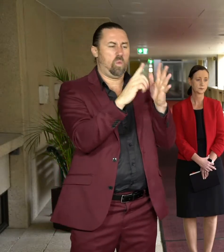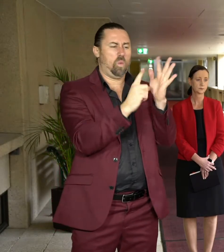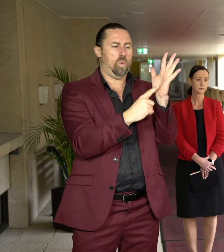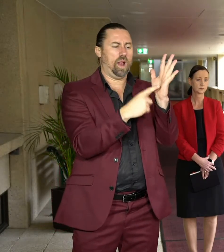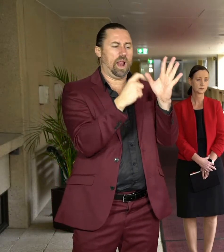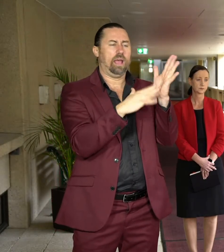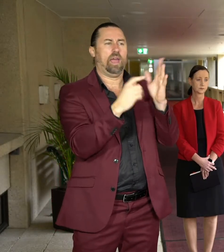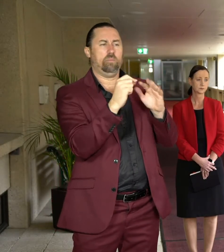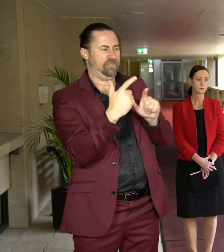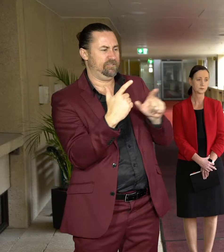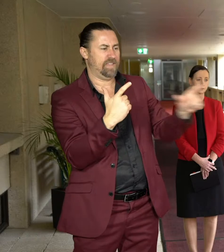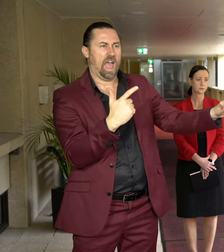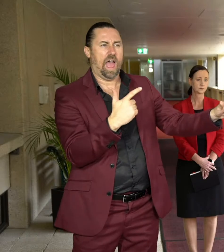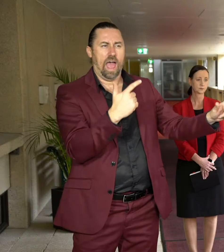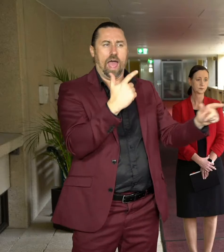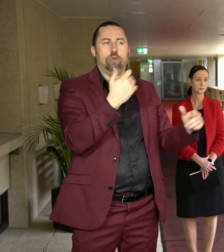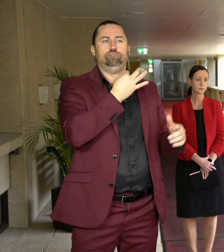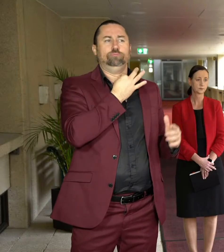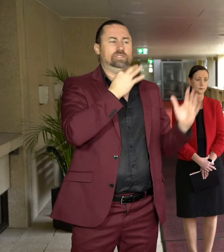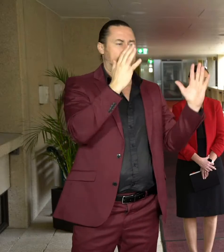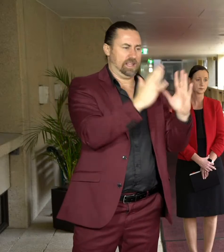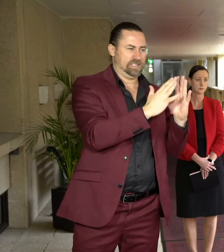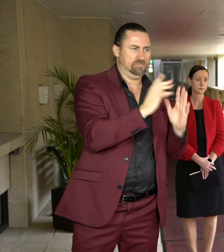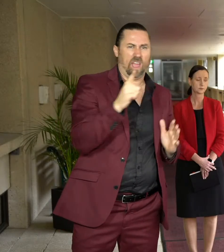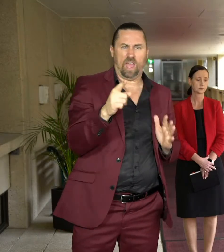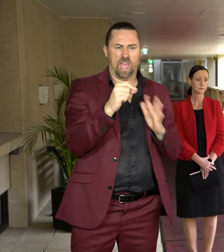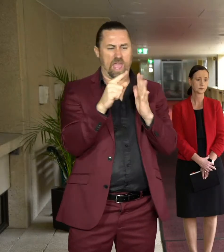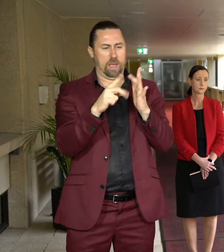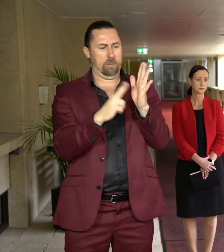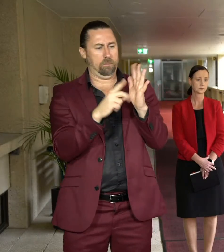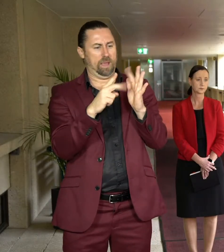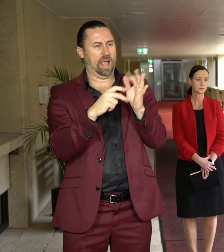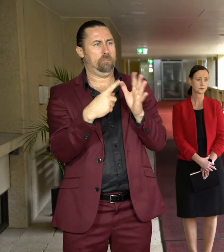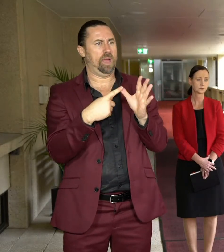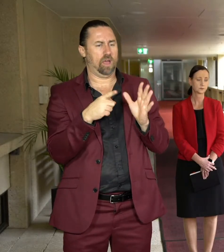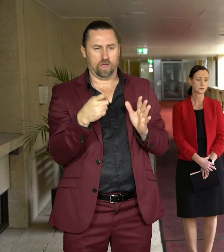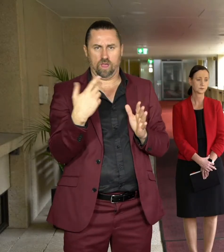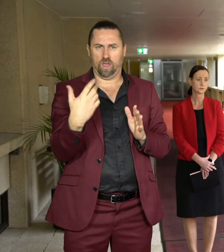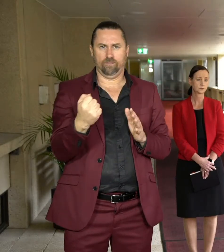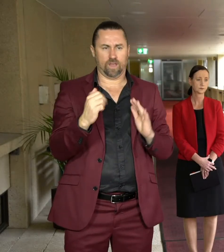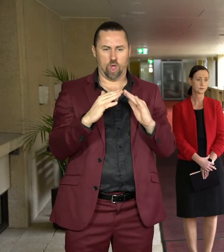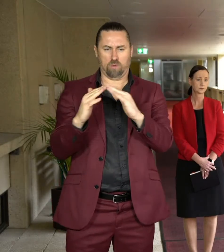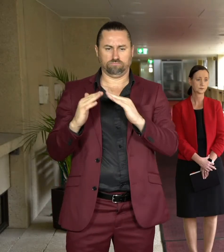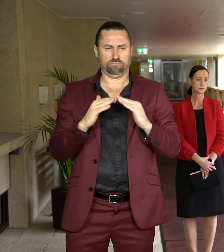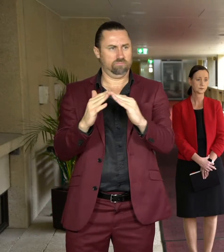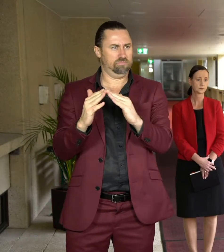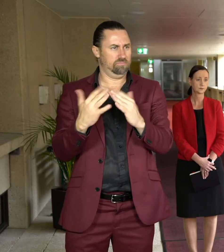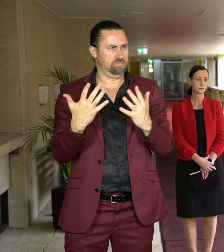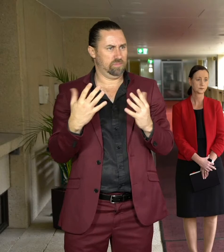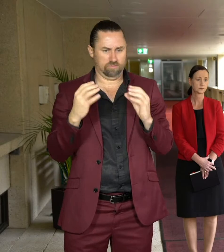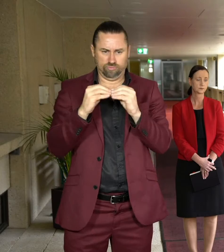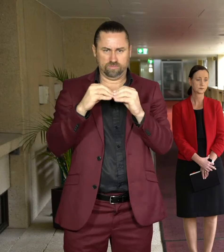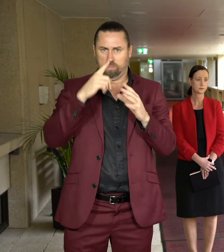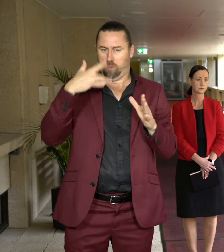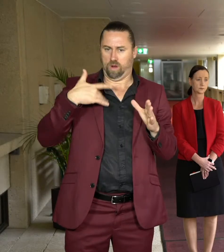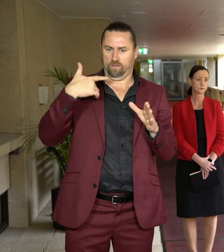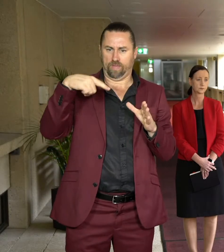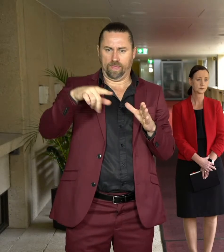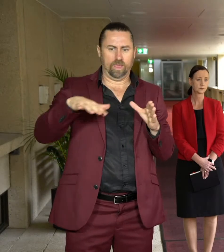Pinkenba proposal is in the suburbs of Brisbane, and so we'll need to consider that very, very carefully